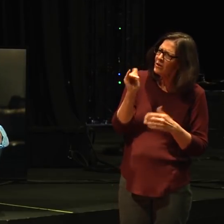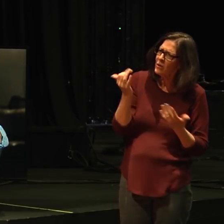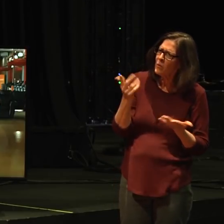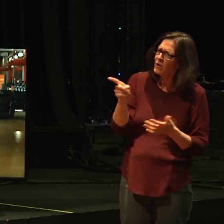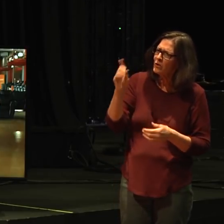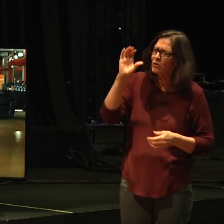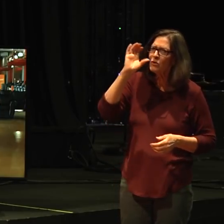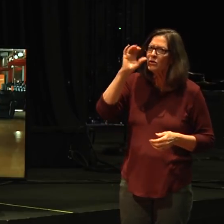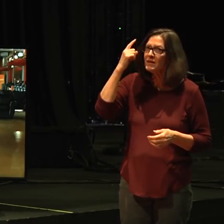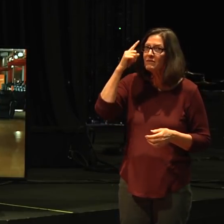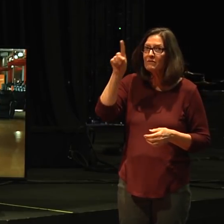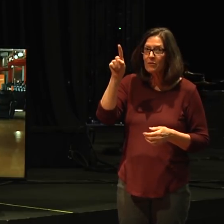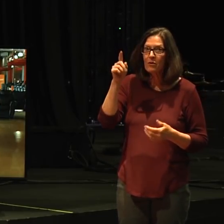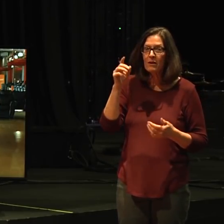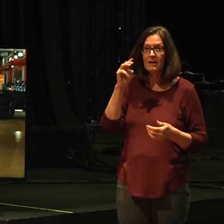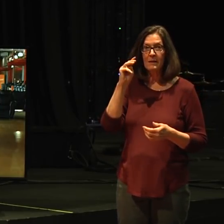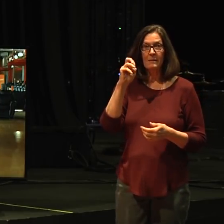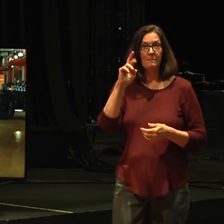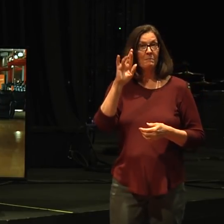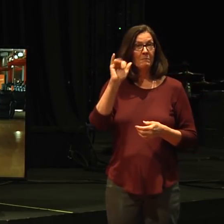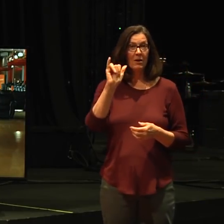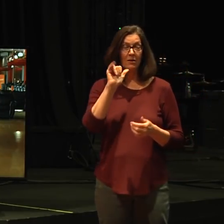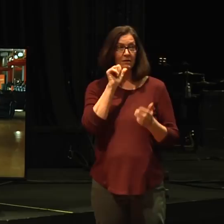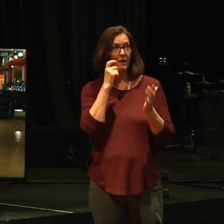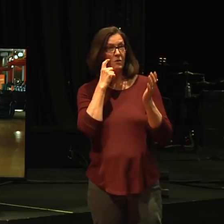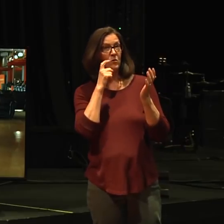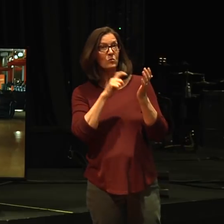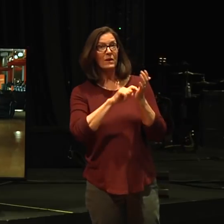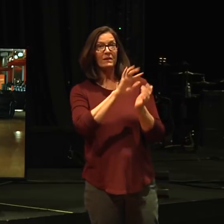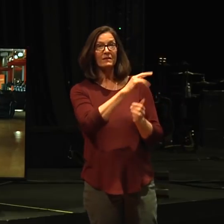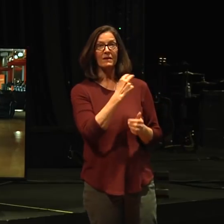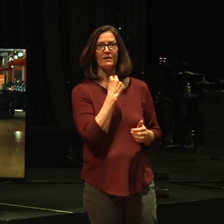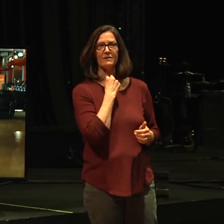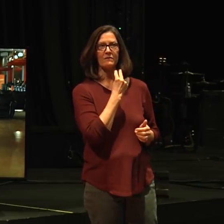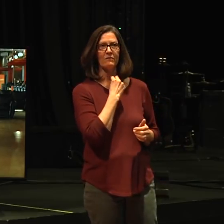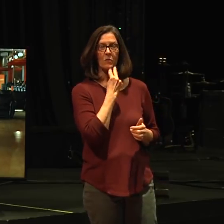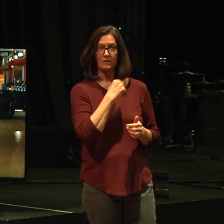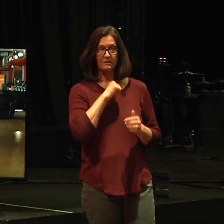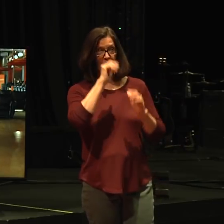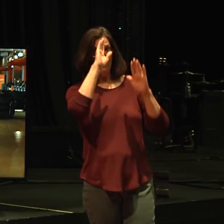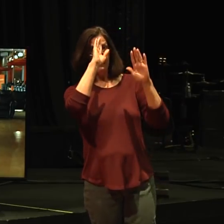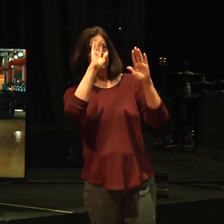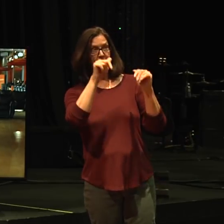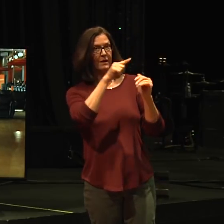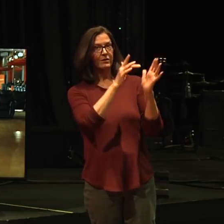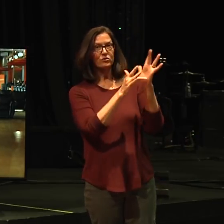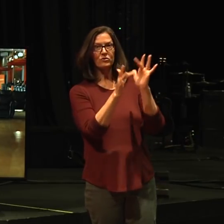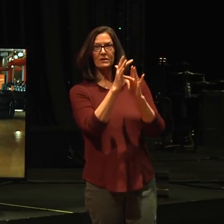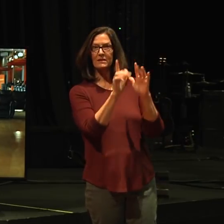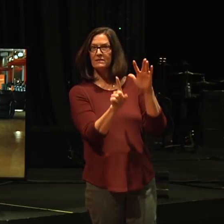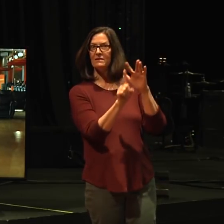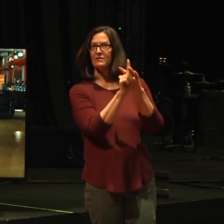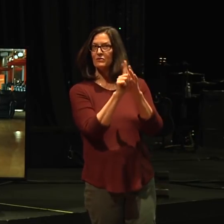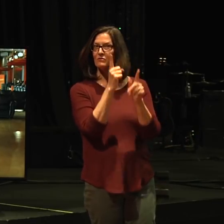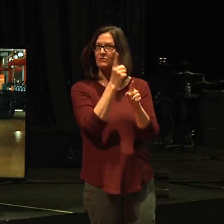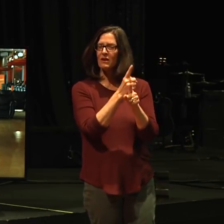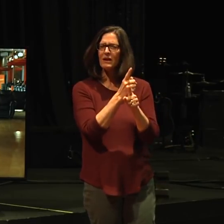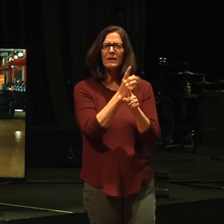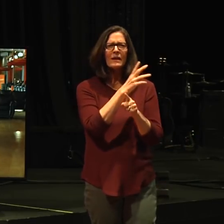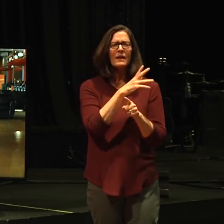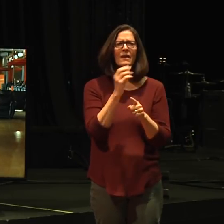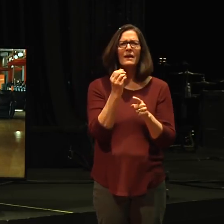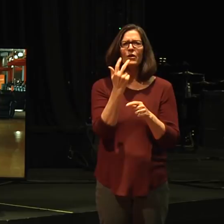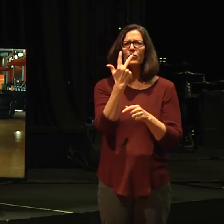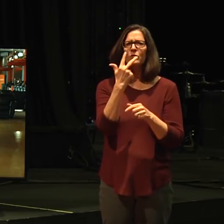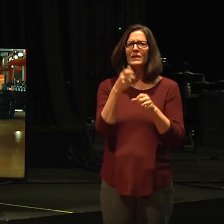first, Mary, she didn't recognize his voice because it wasn't what she expected, right? And those 3